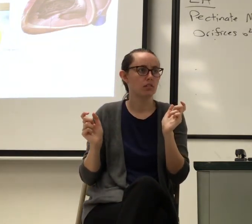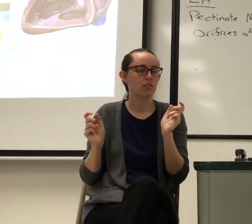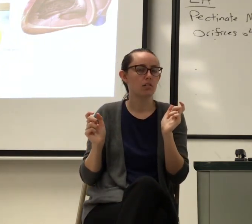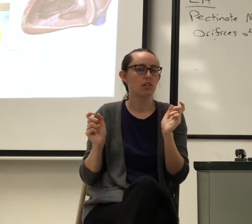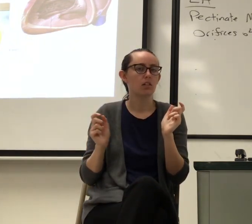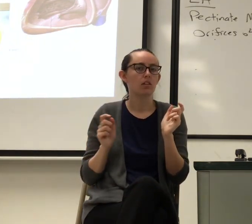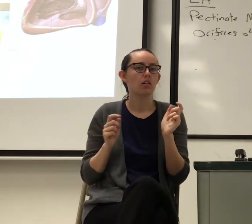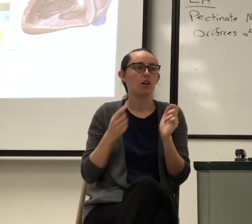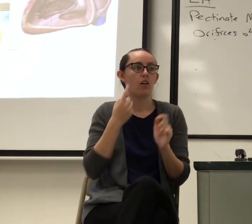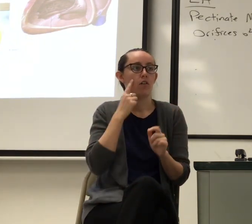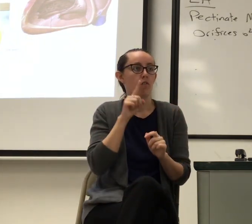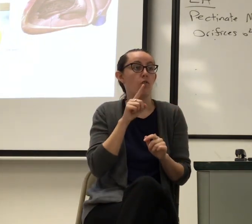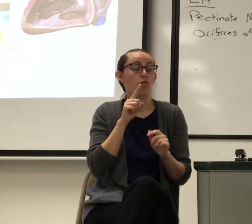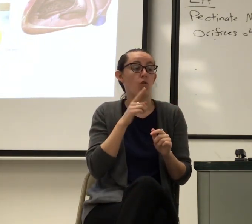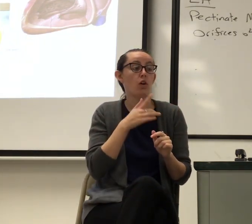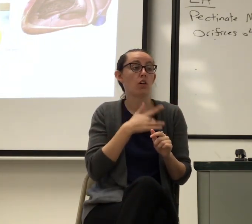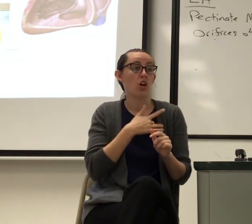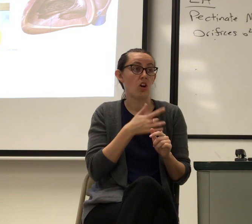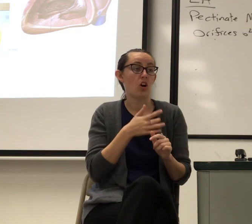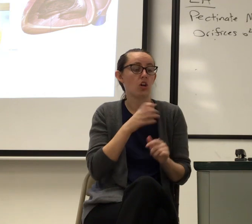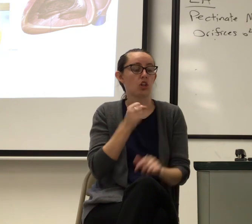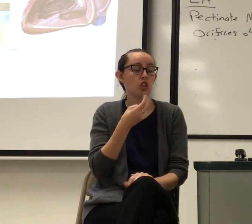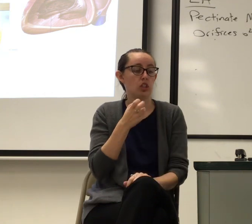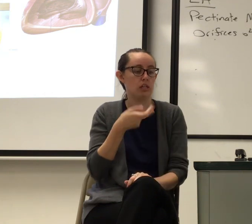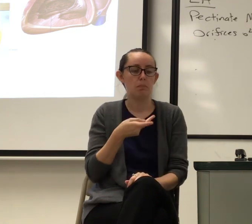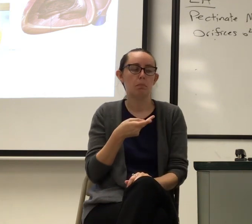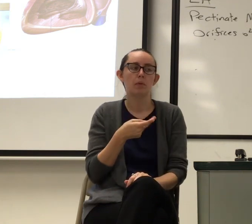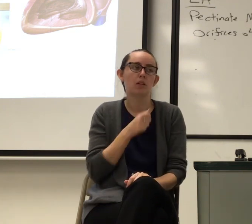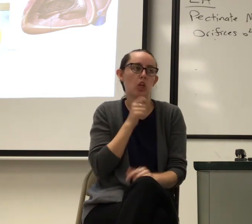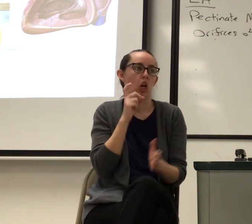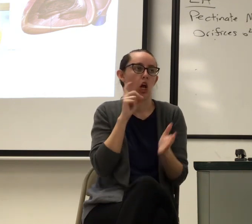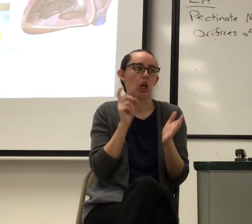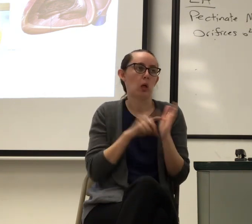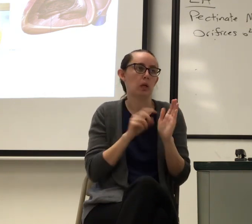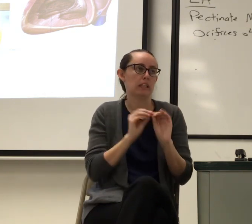On a sheep heart, you may not notice them as much, so keep that in